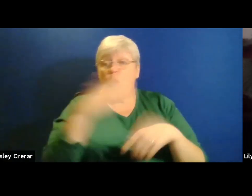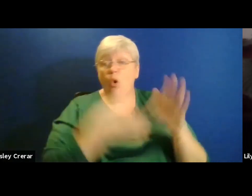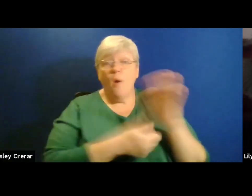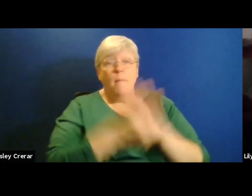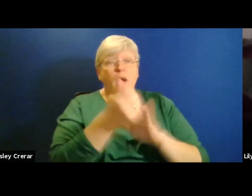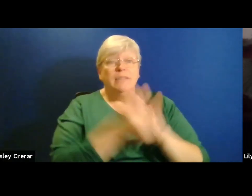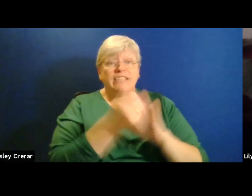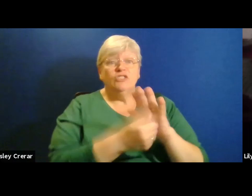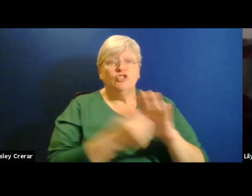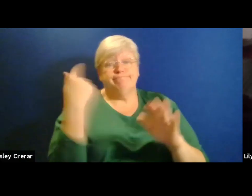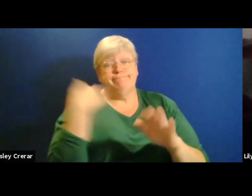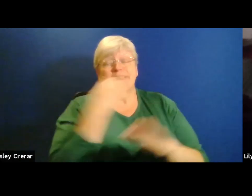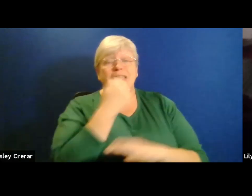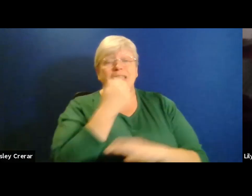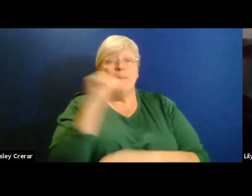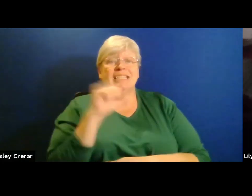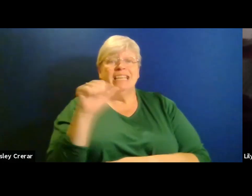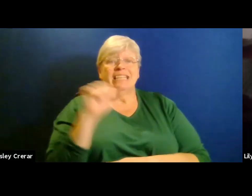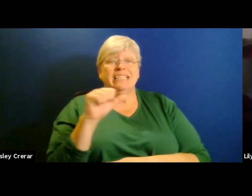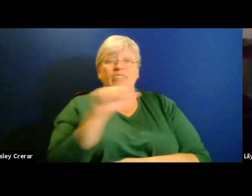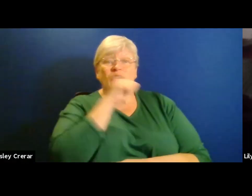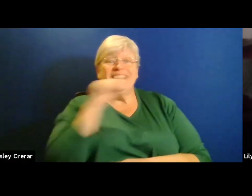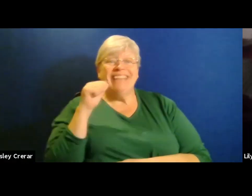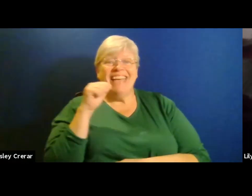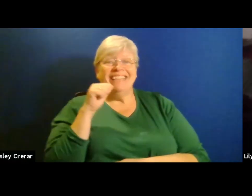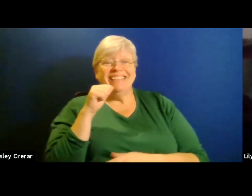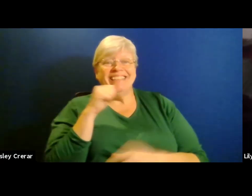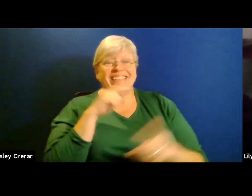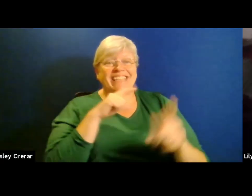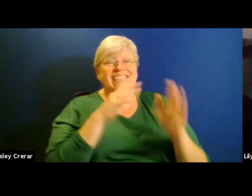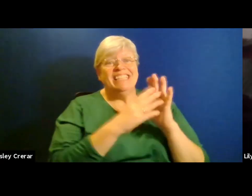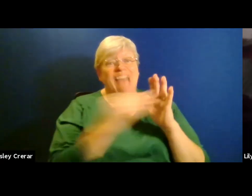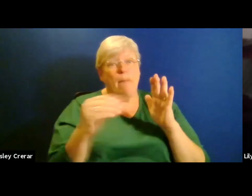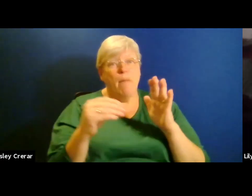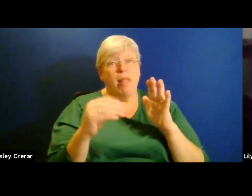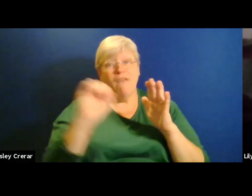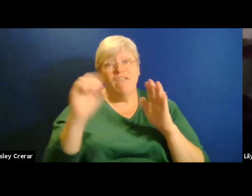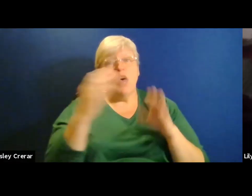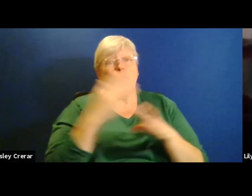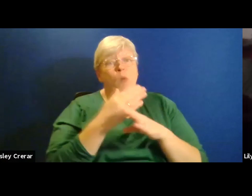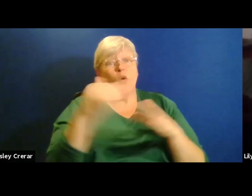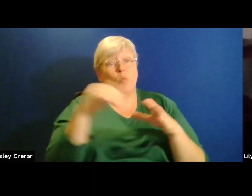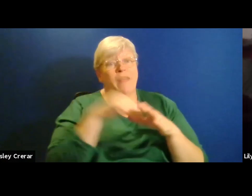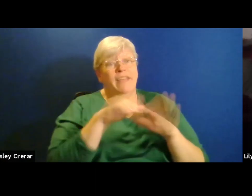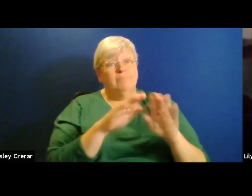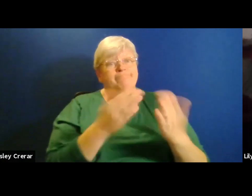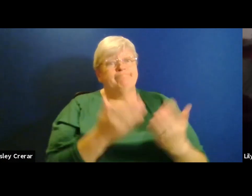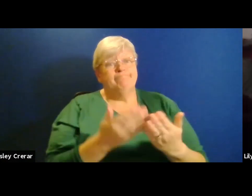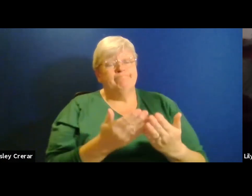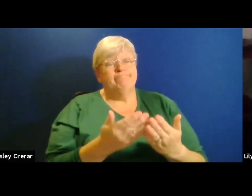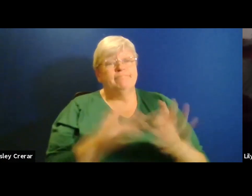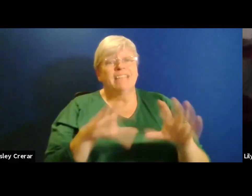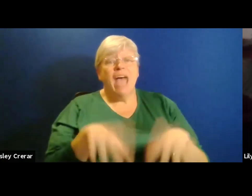issue 16. So it's a nice sample of the types of works that we have in there. So I'll start